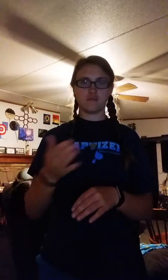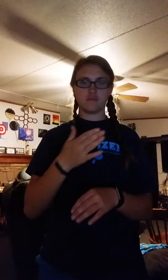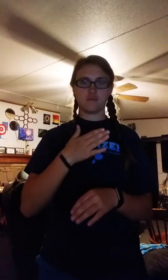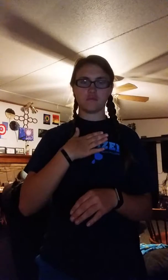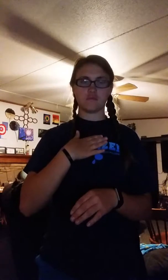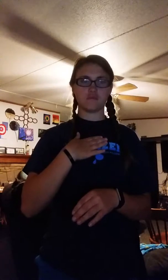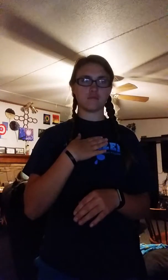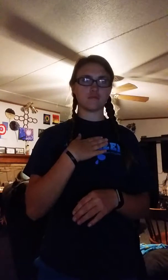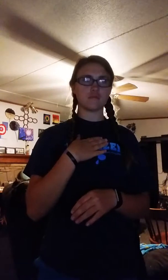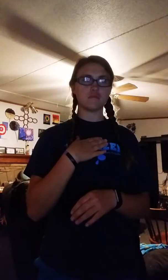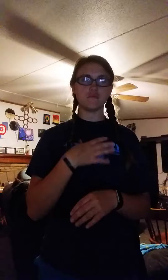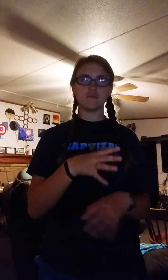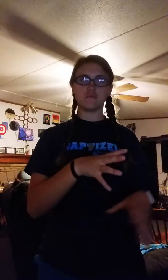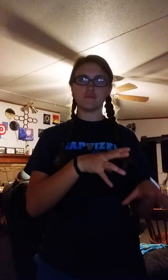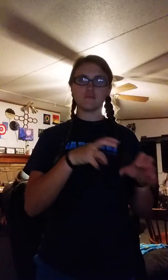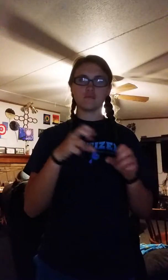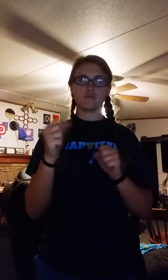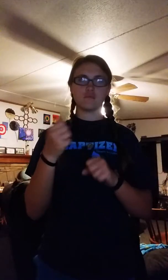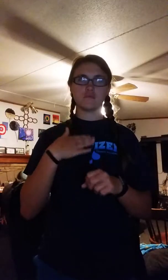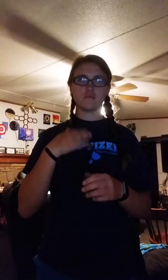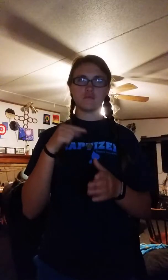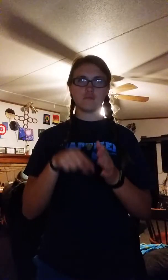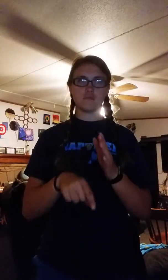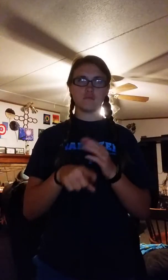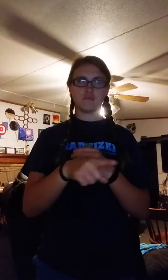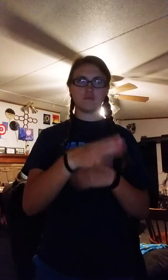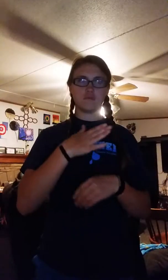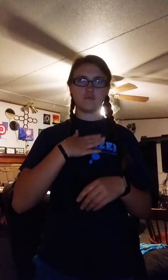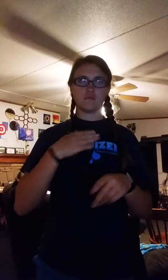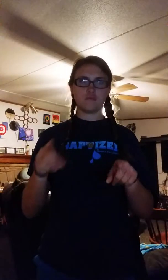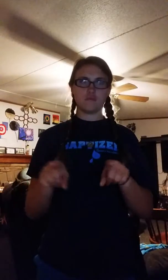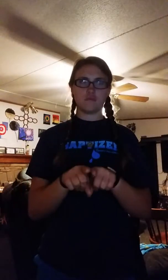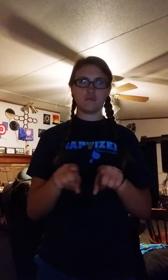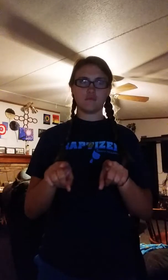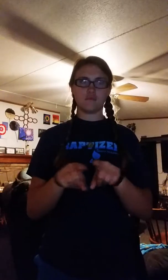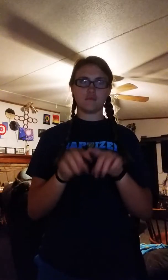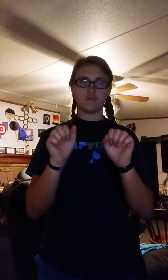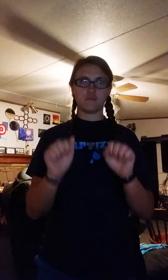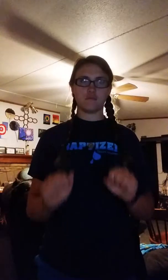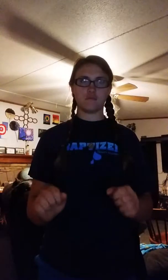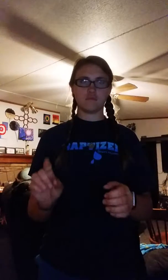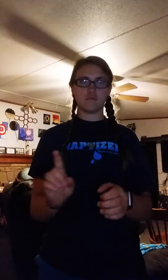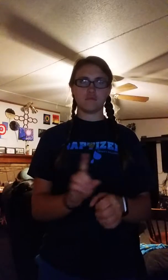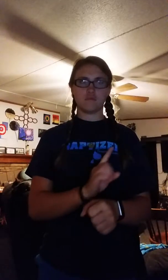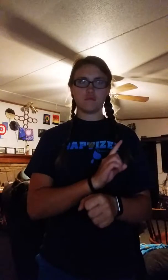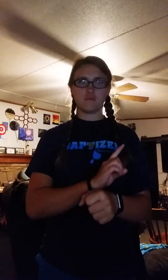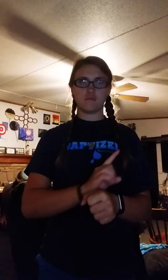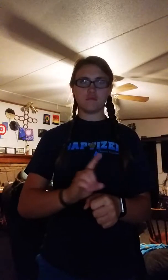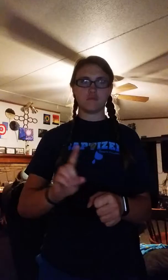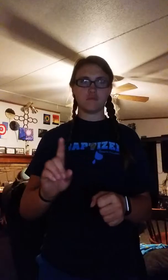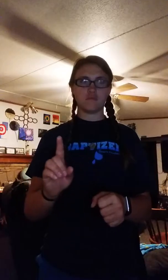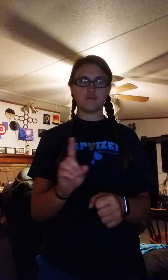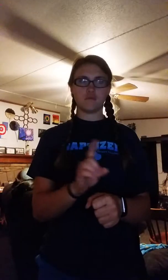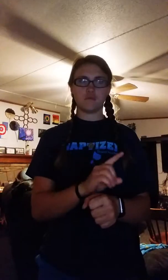me. Take me deeper than my feet could ever wander,